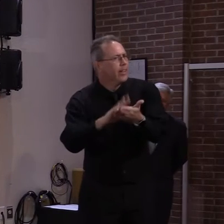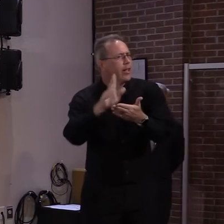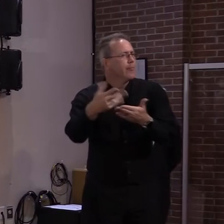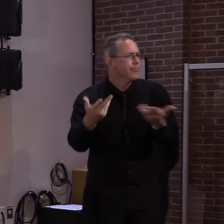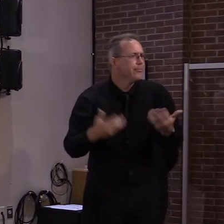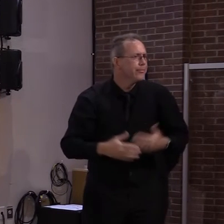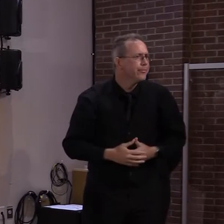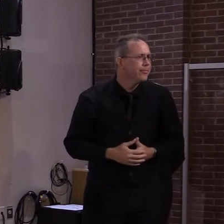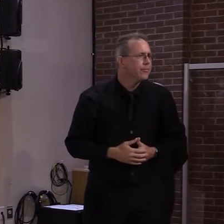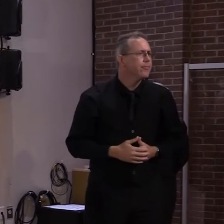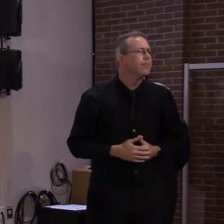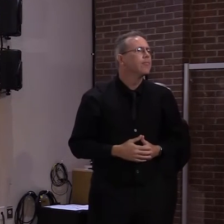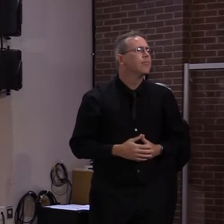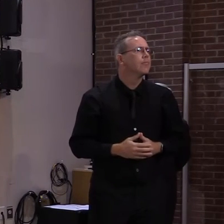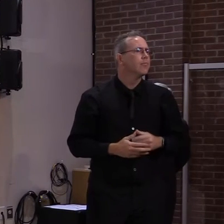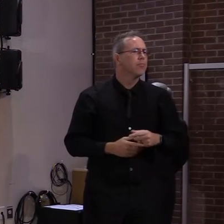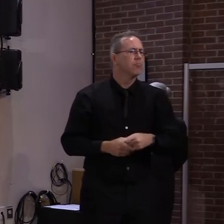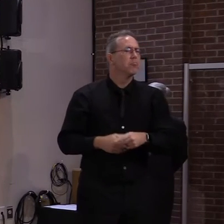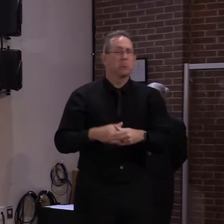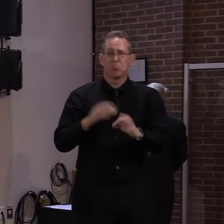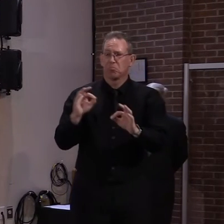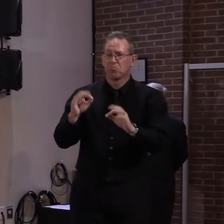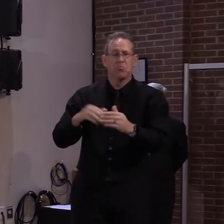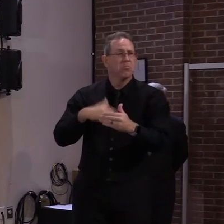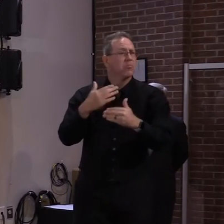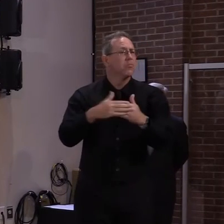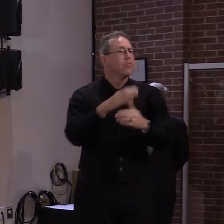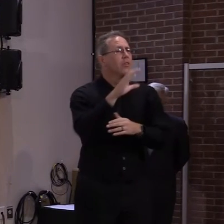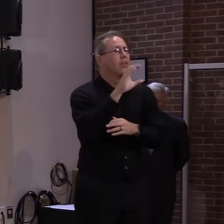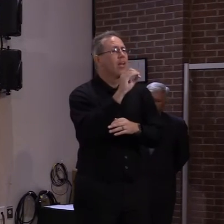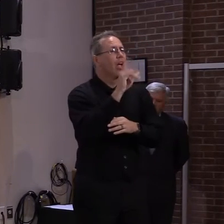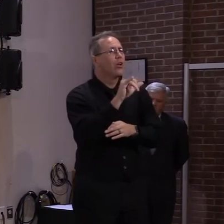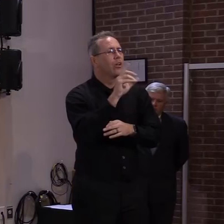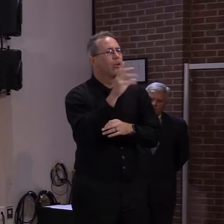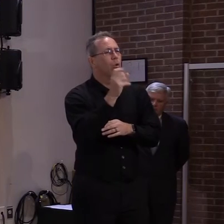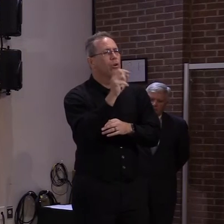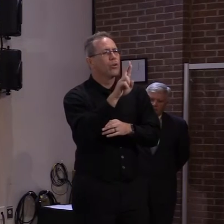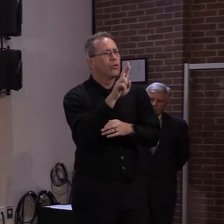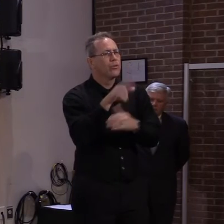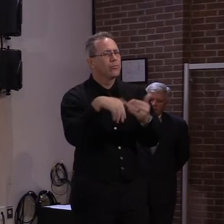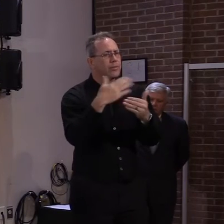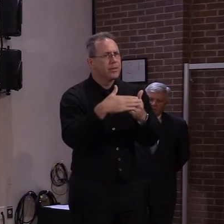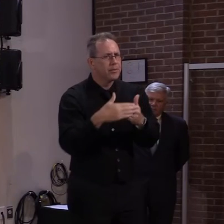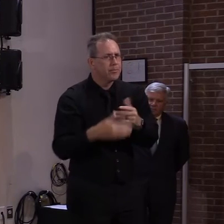Good afternoon, Governor. Thank you, Rebecca. Governor, earlier this year, you